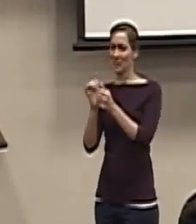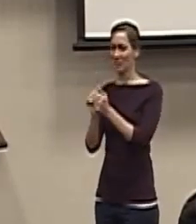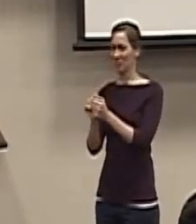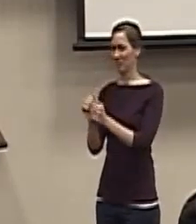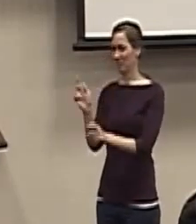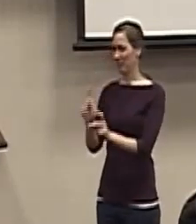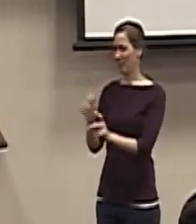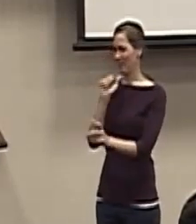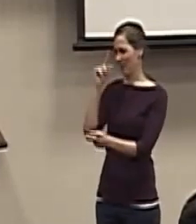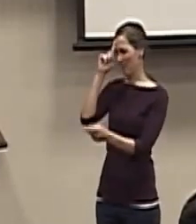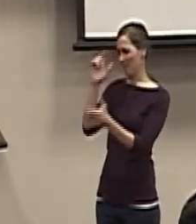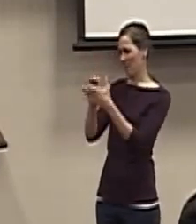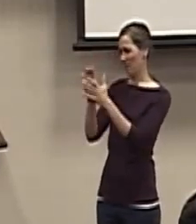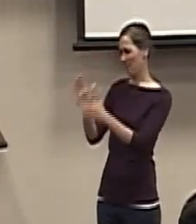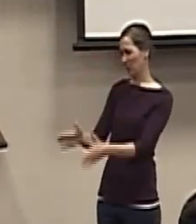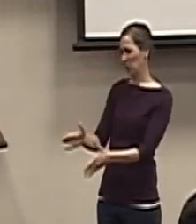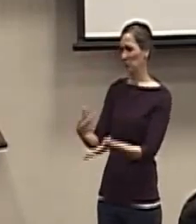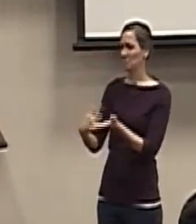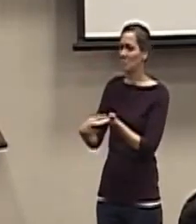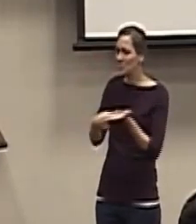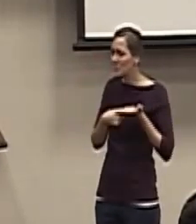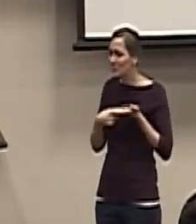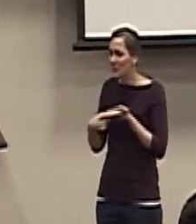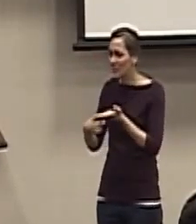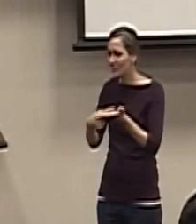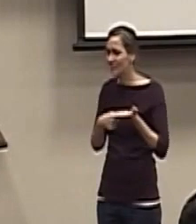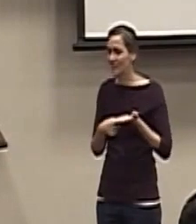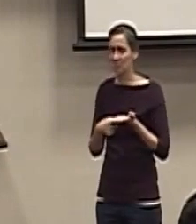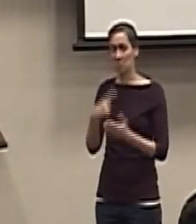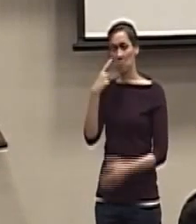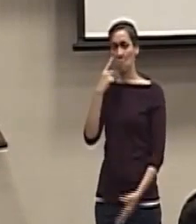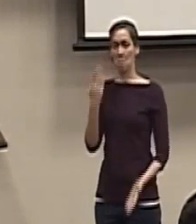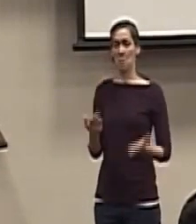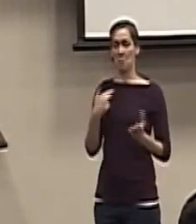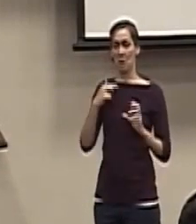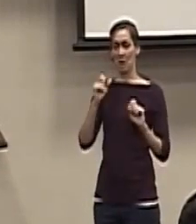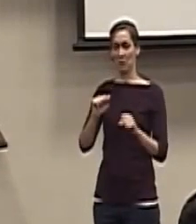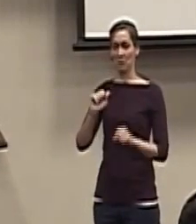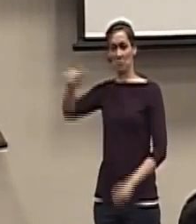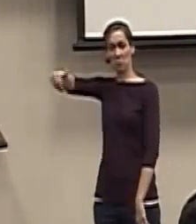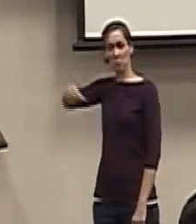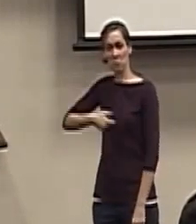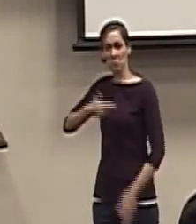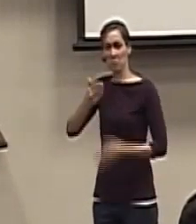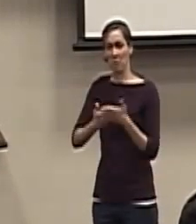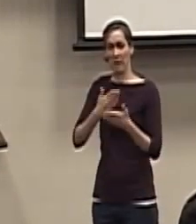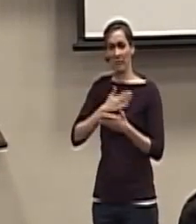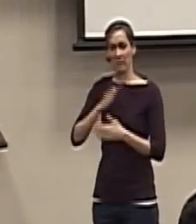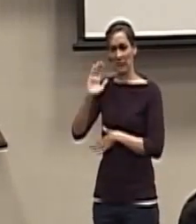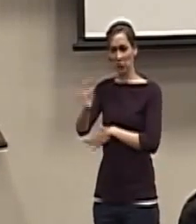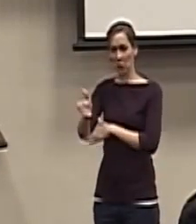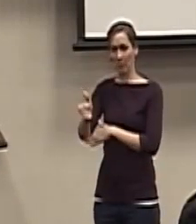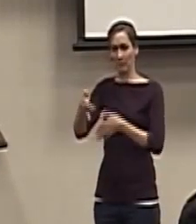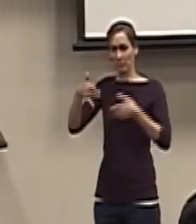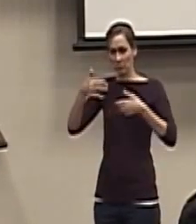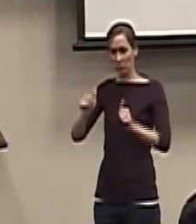unbelievers. And so I thought maybe I could introduce part of my sermon by speaking a different